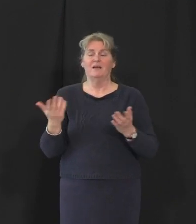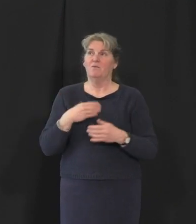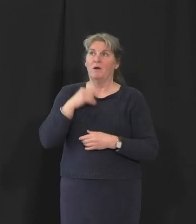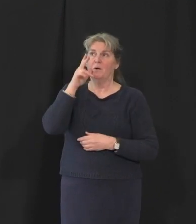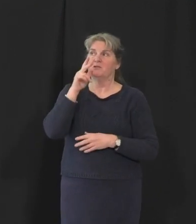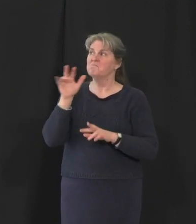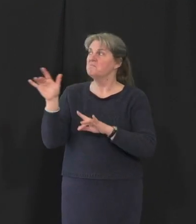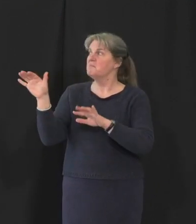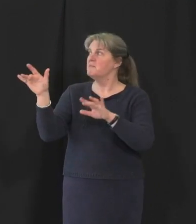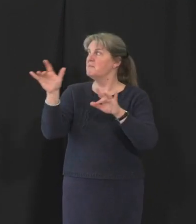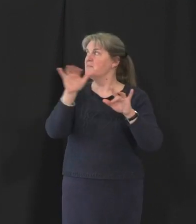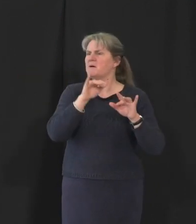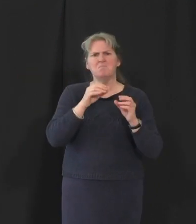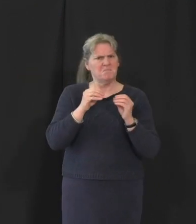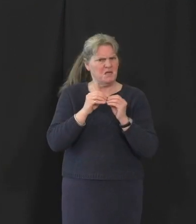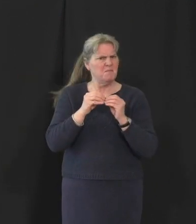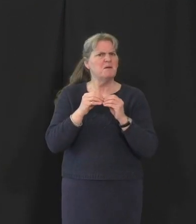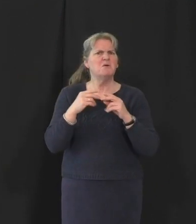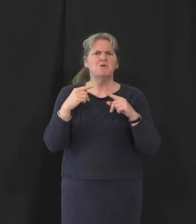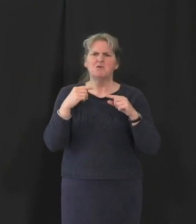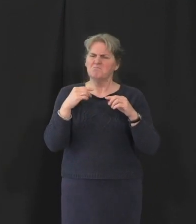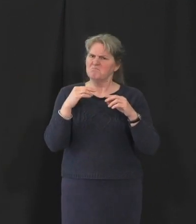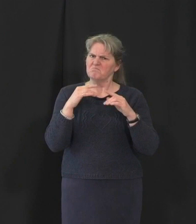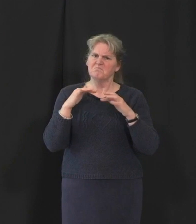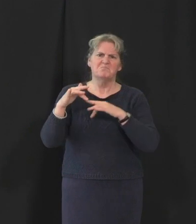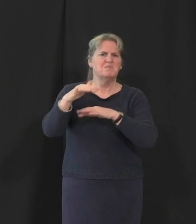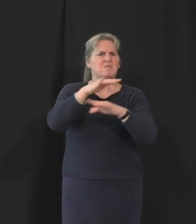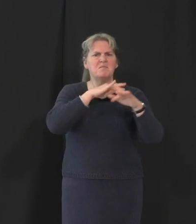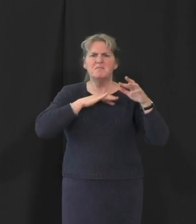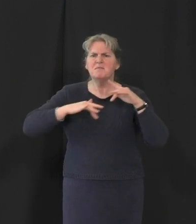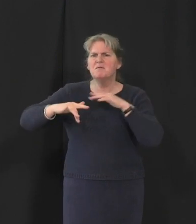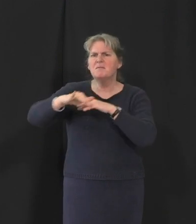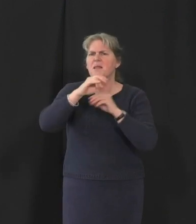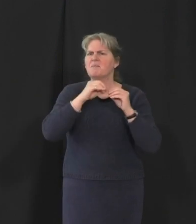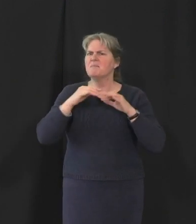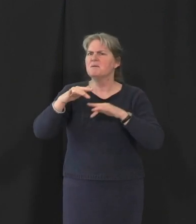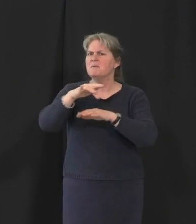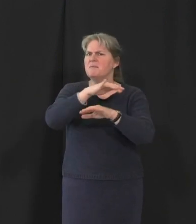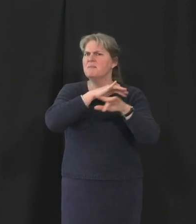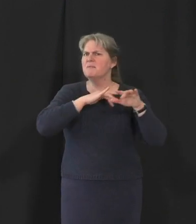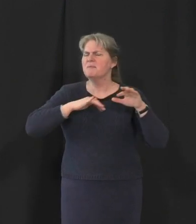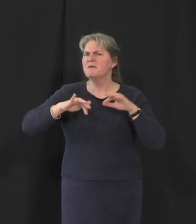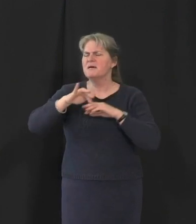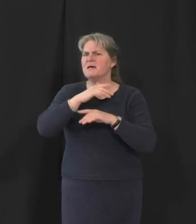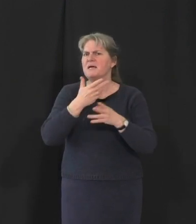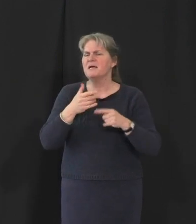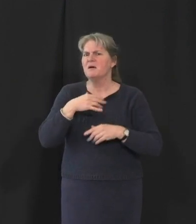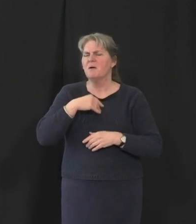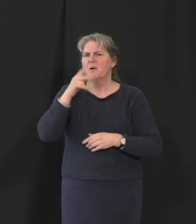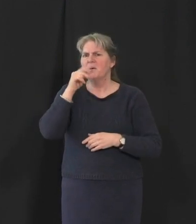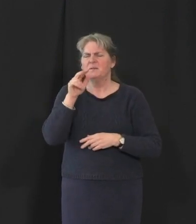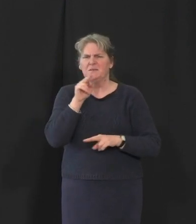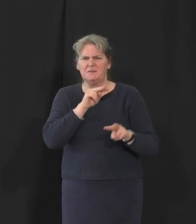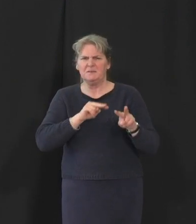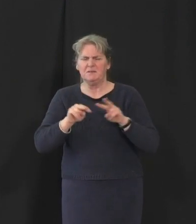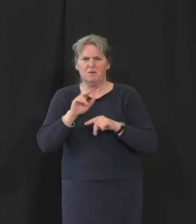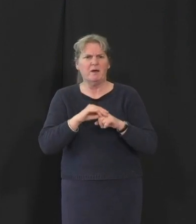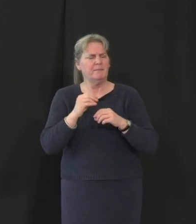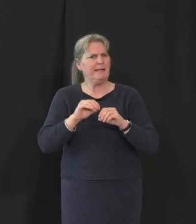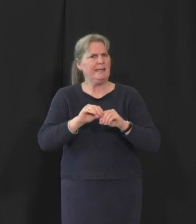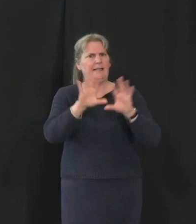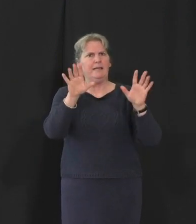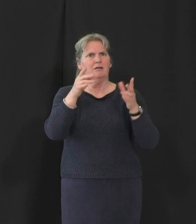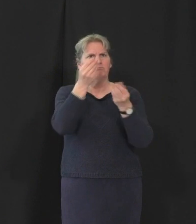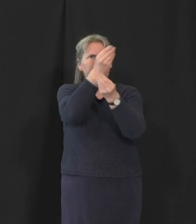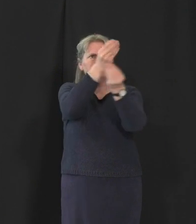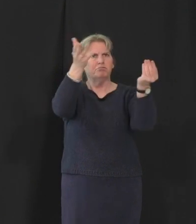Whitehorse, traffic has picked up. You know, there's more people moving around, and we want to make sure that the message is extremely